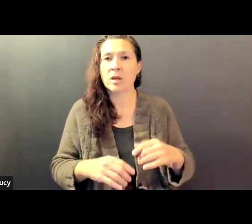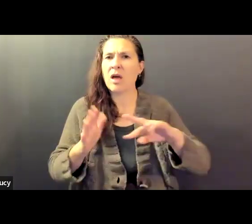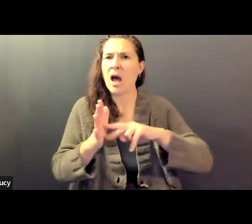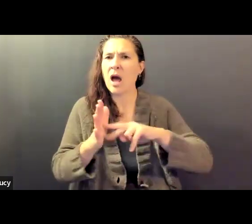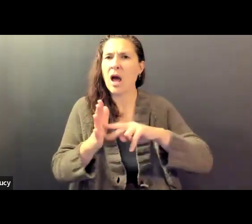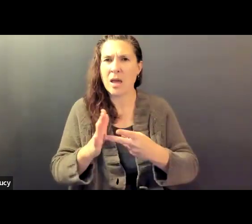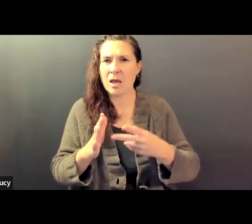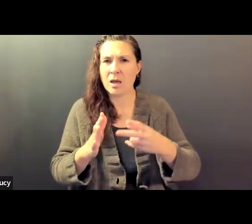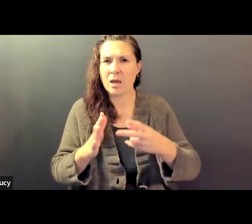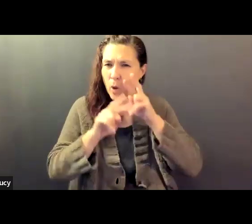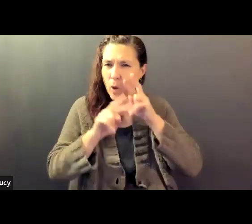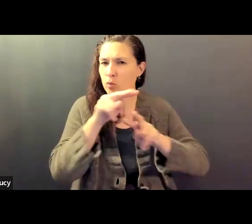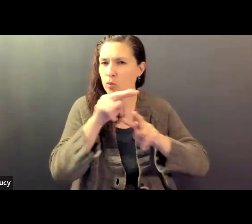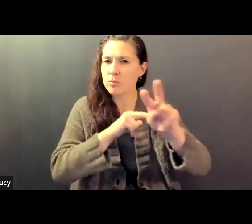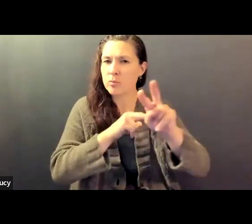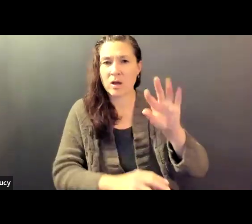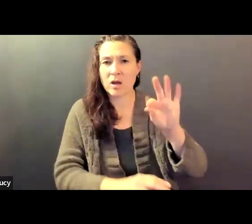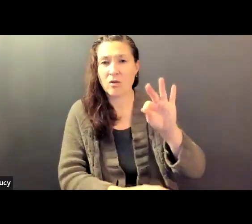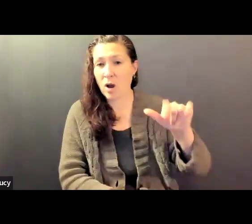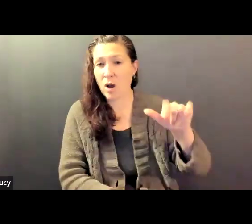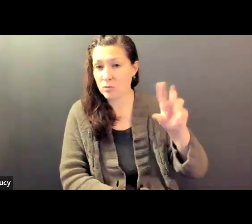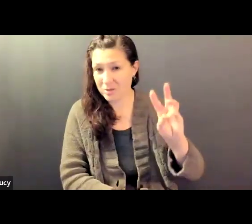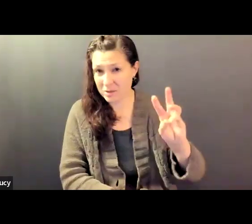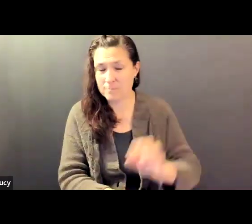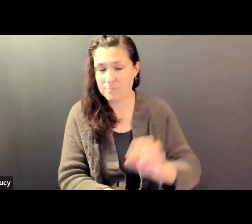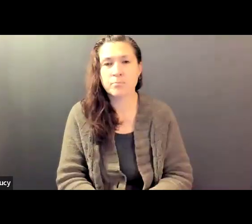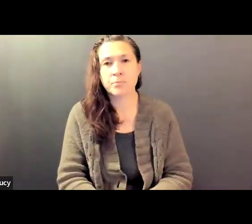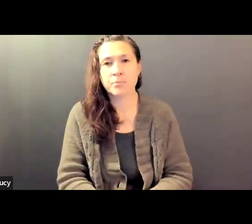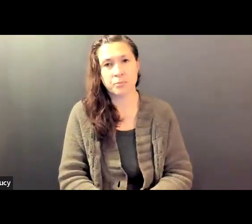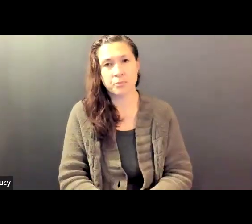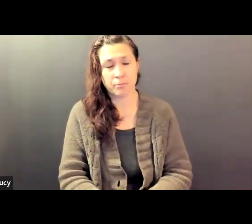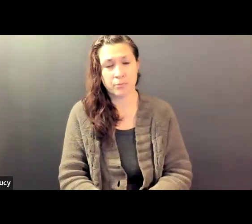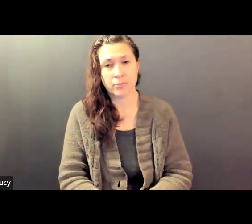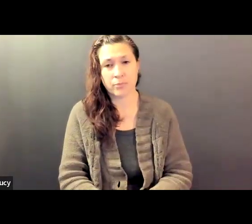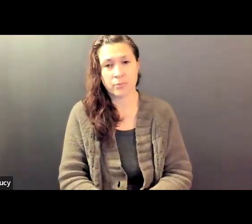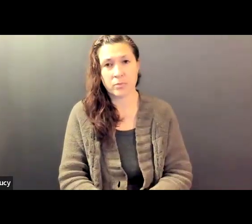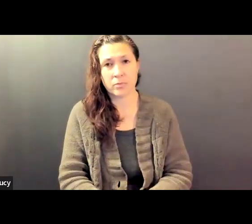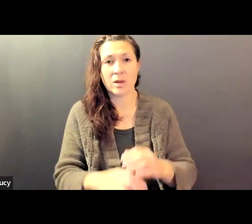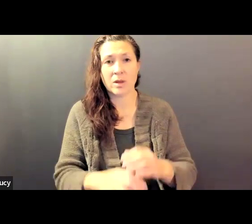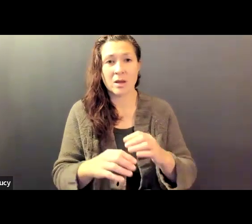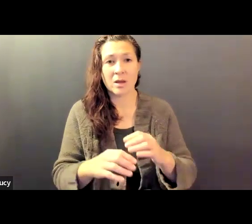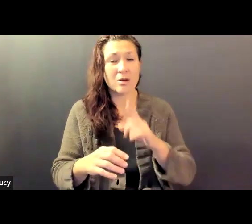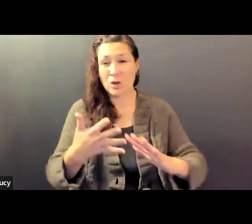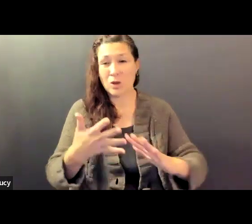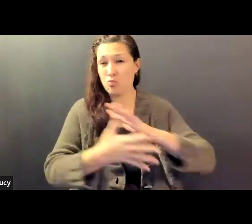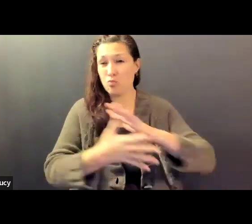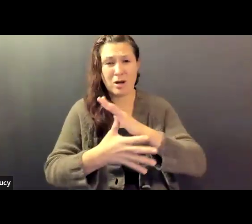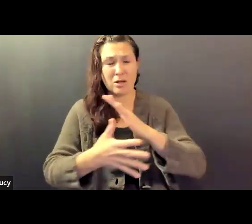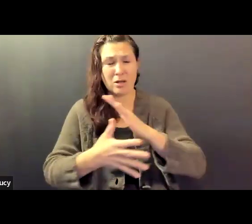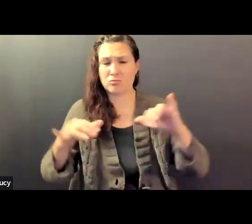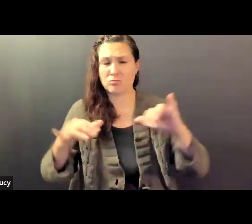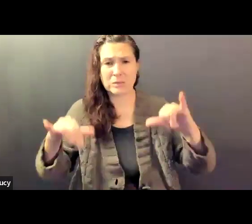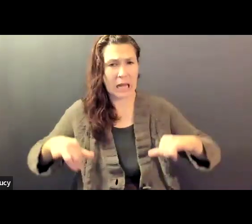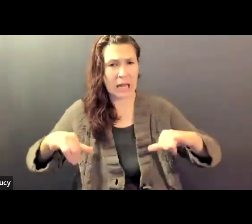into FY26? Well, I'm very excited to say that our major priorities haven't changed, right? We're still